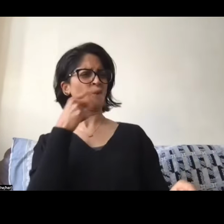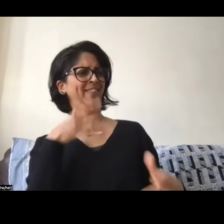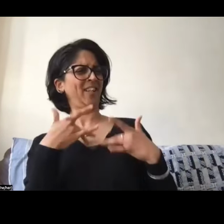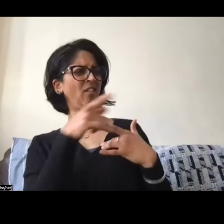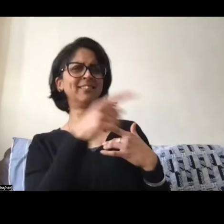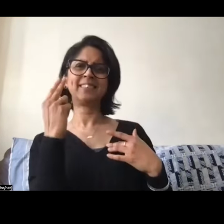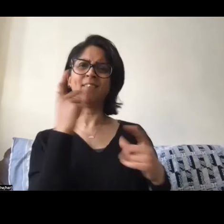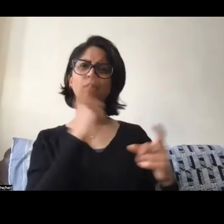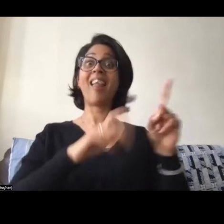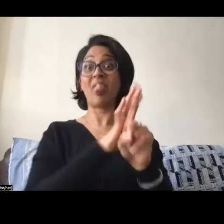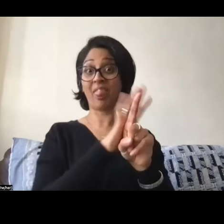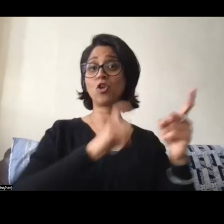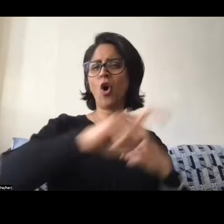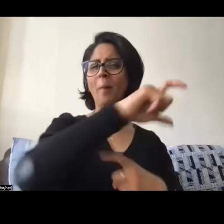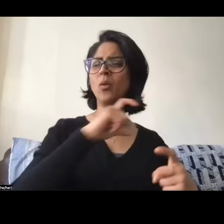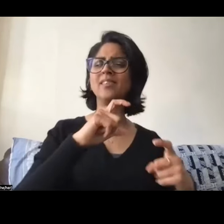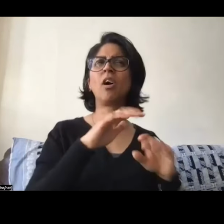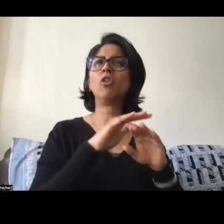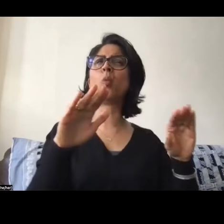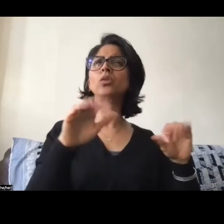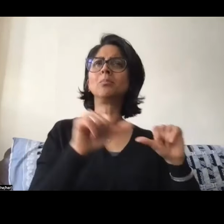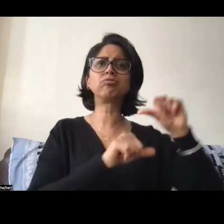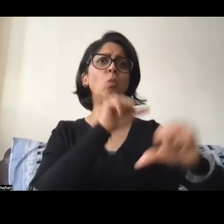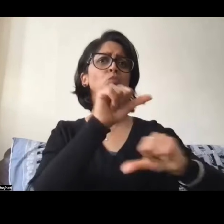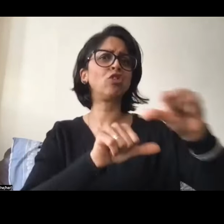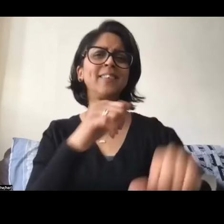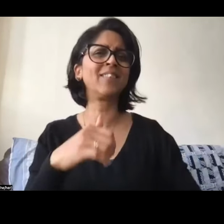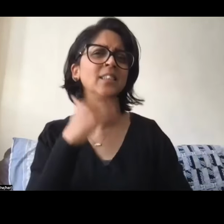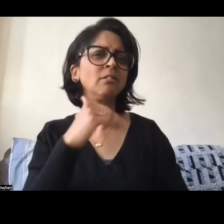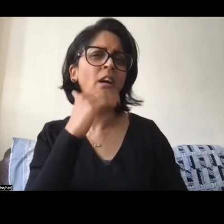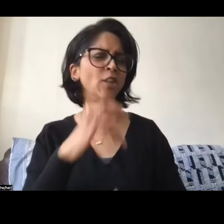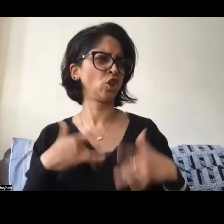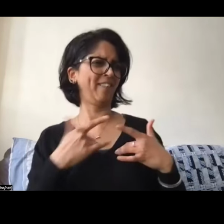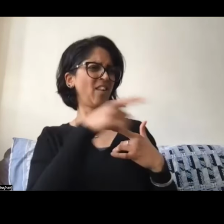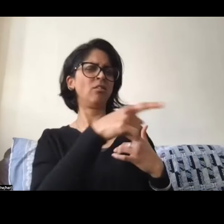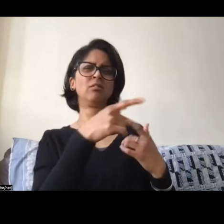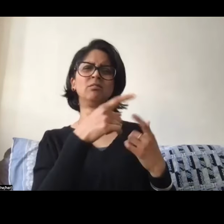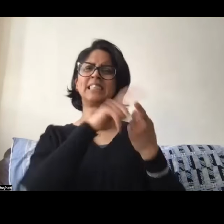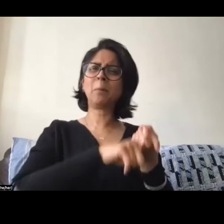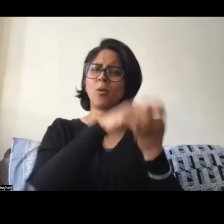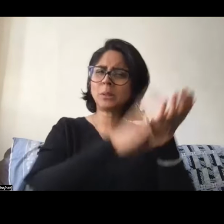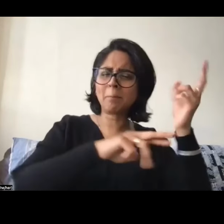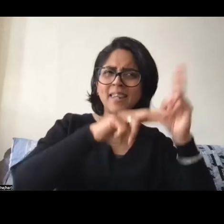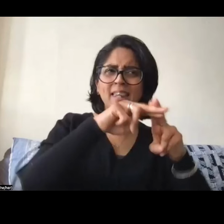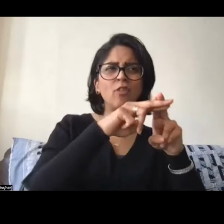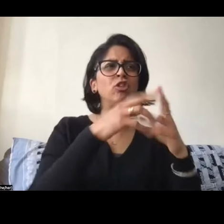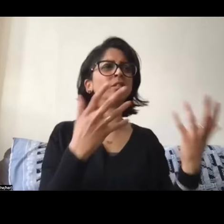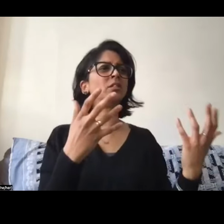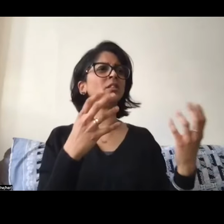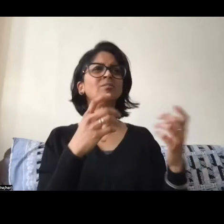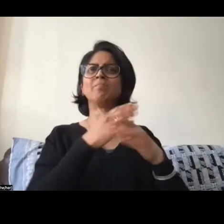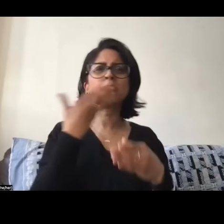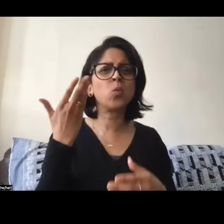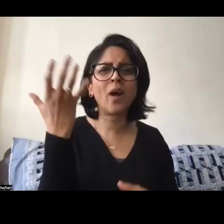And her perception was that the ethnic deaf community hadn't progressed enough. She felt that they were